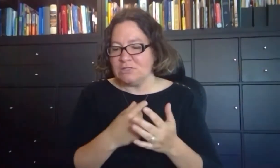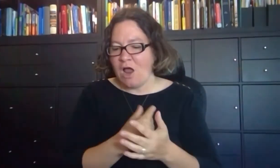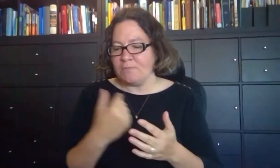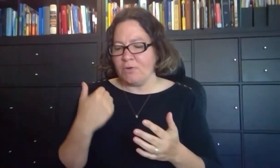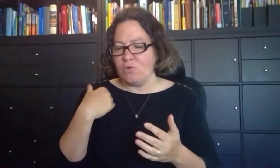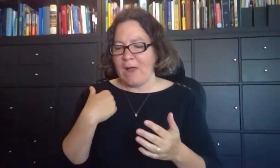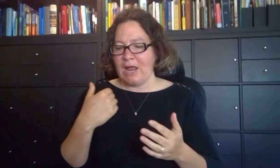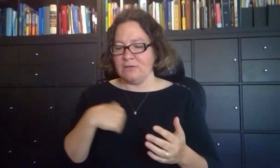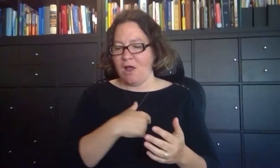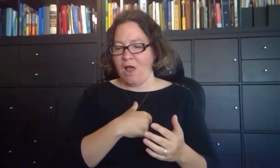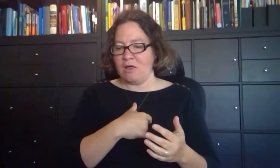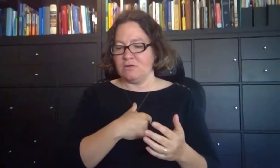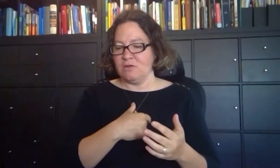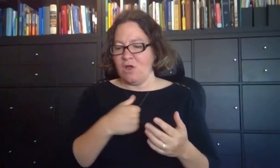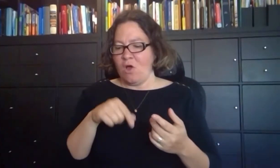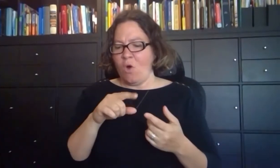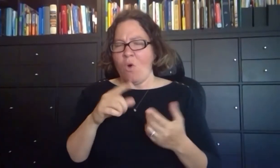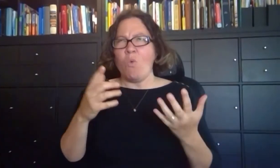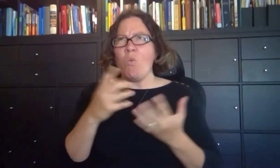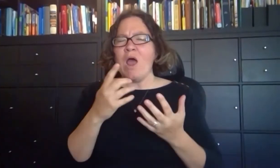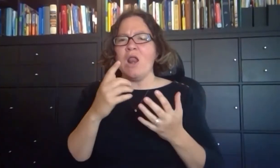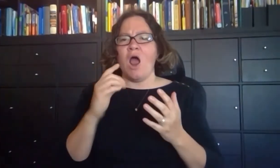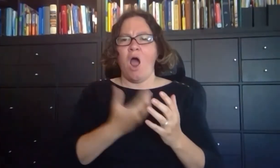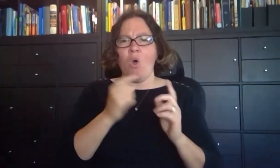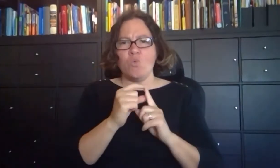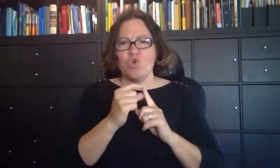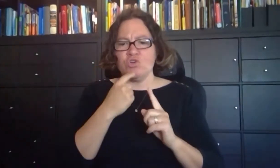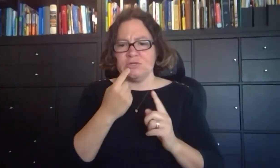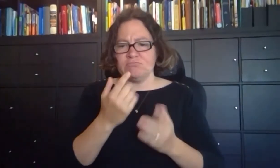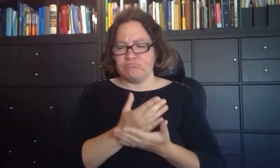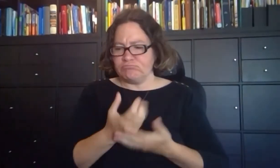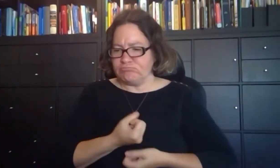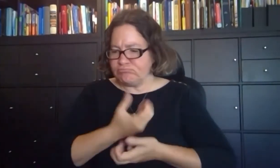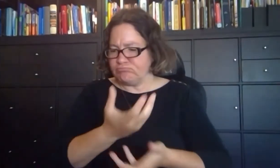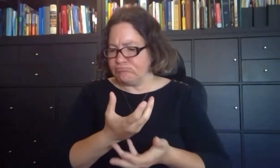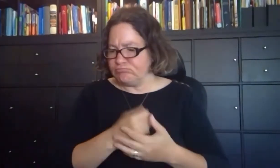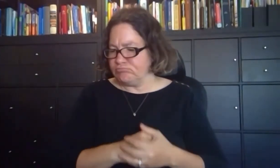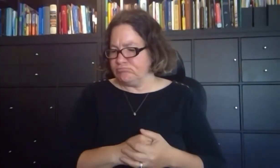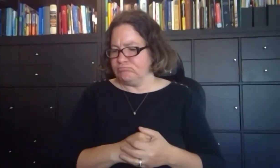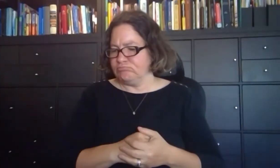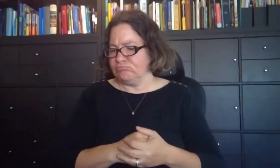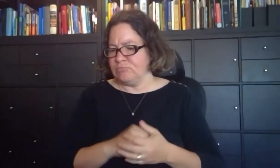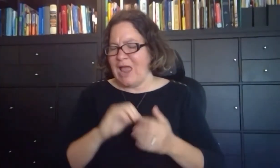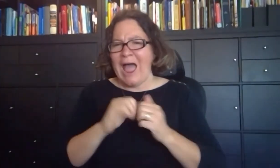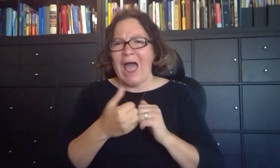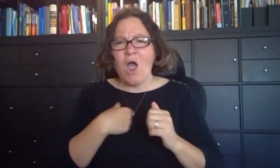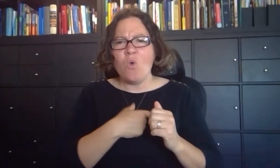So, today's gospel lesson reminds us that we must take care with what we are